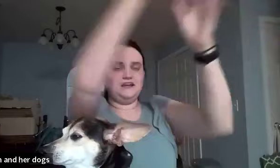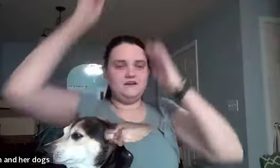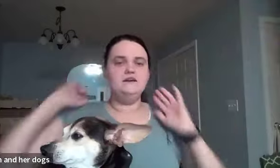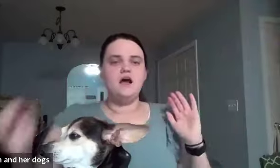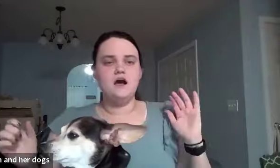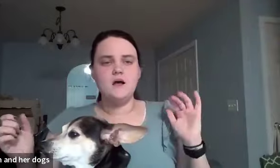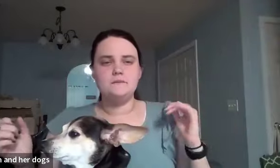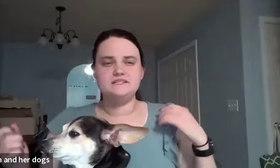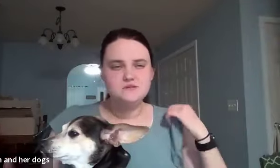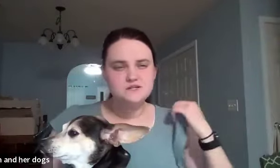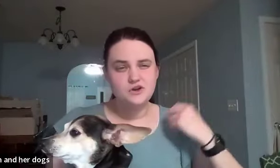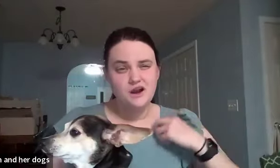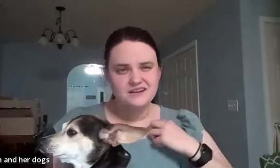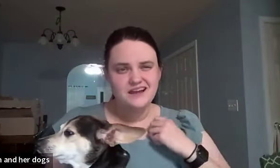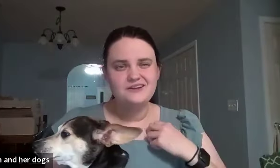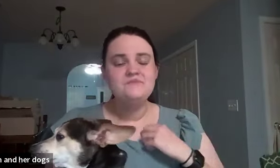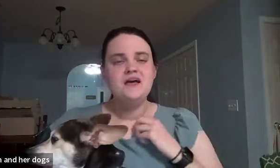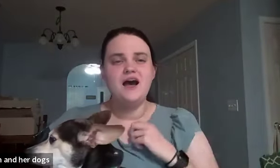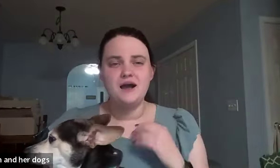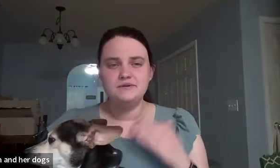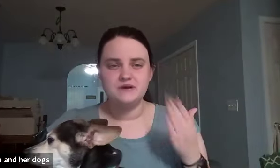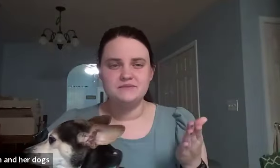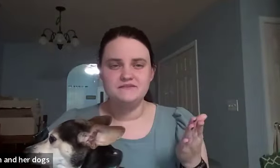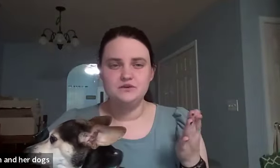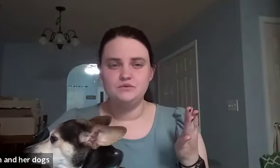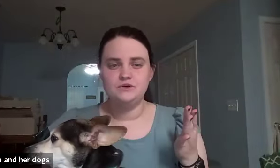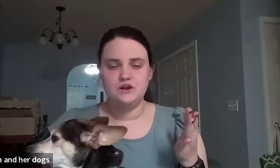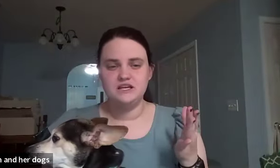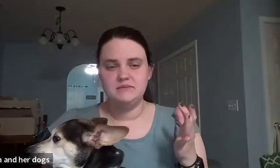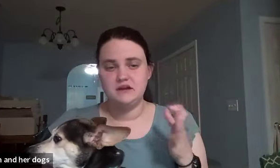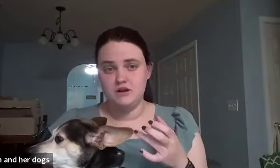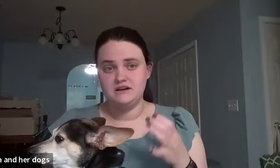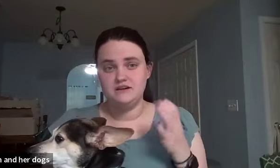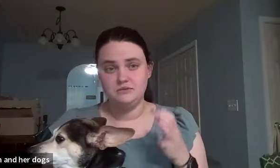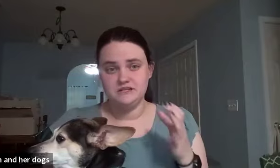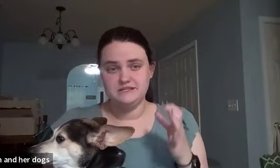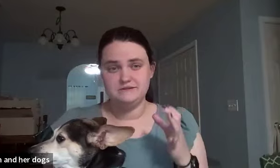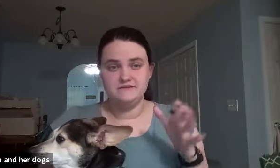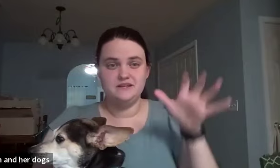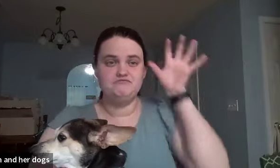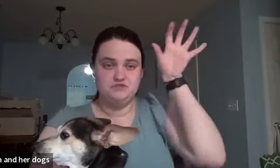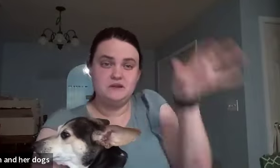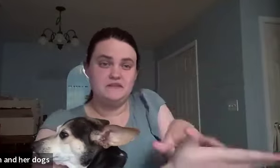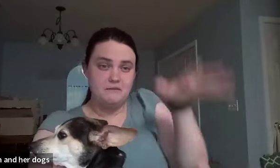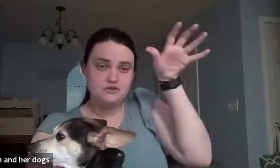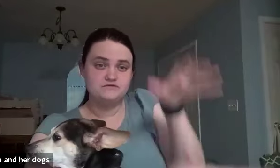Alligator. Similar for crocodile. I would recommend if you were talking about a crocodile and you wanted to be specific, doing that motion